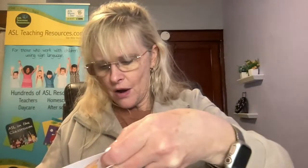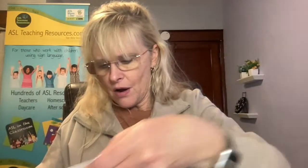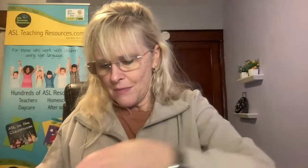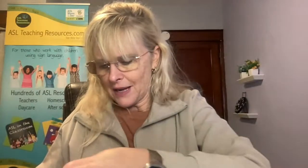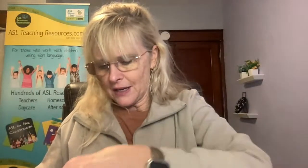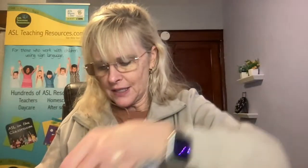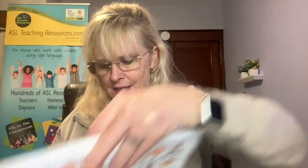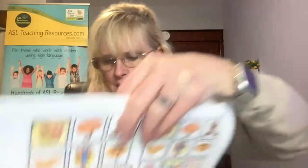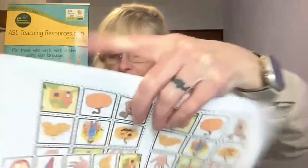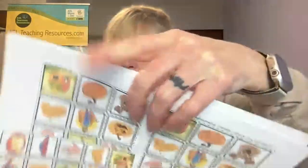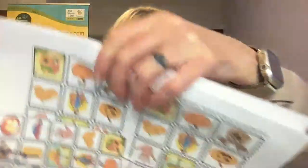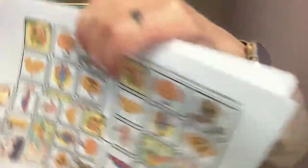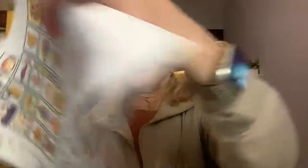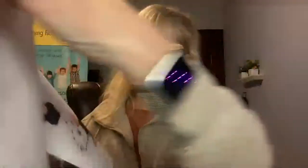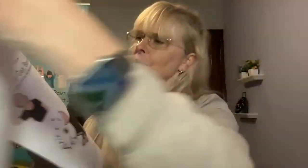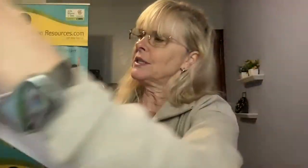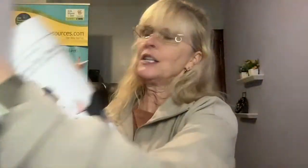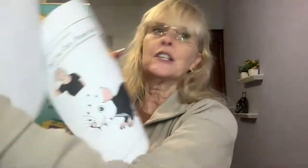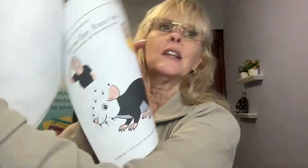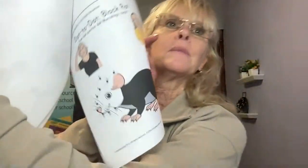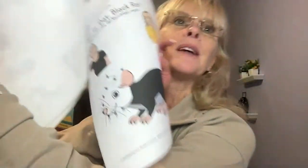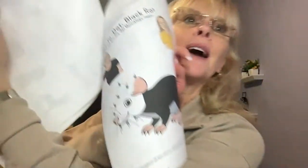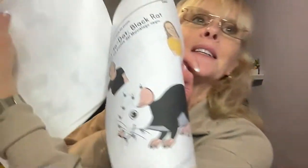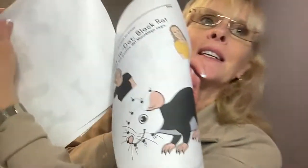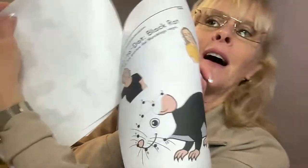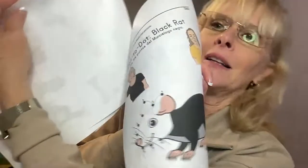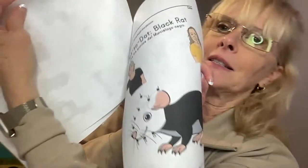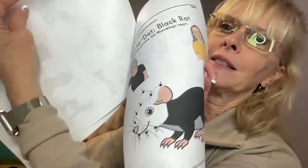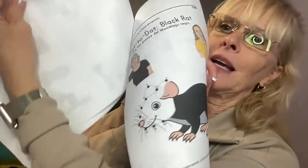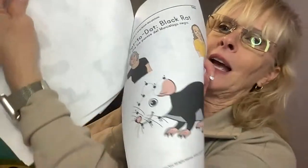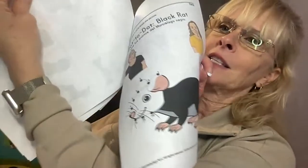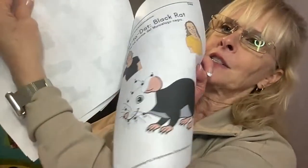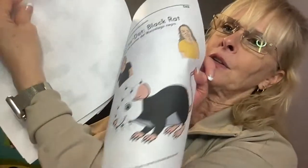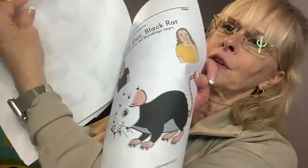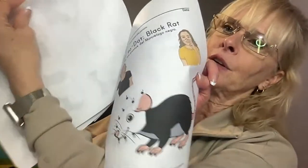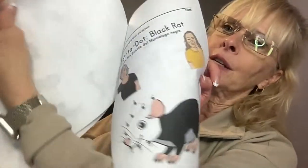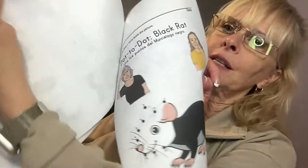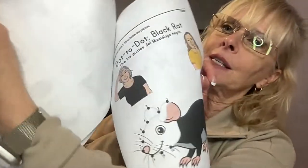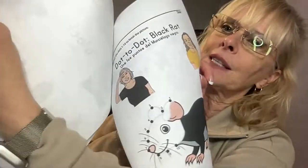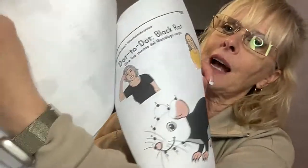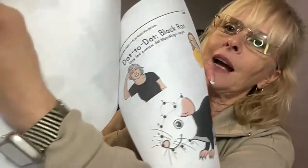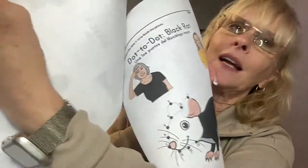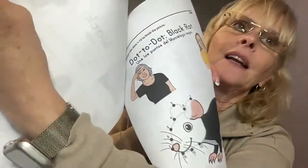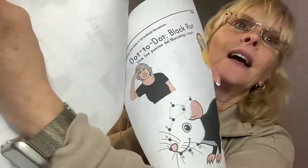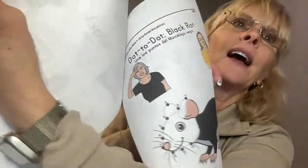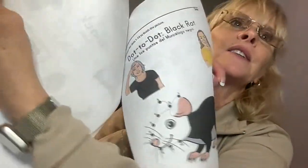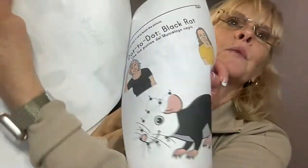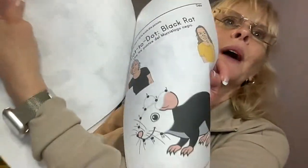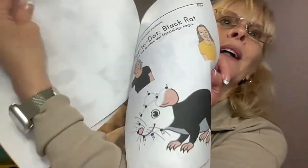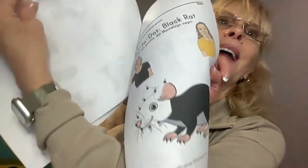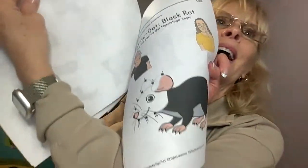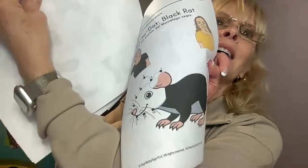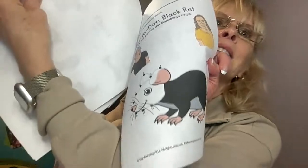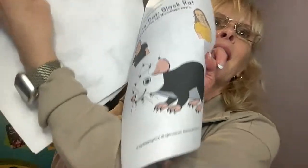Oh my goodness. Look, here we're teaching them dot to dots. And so they're learning the sign as well as